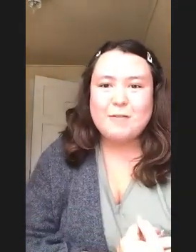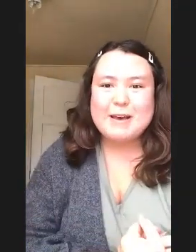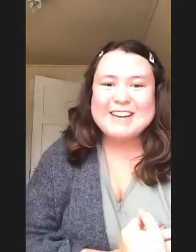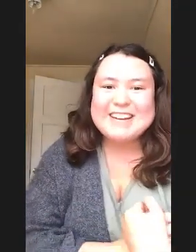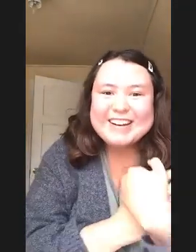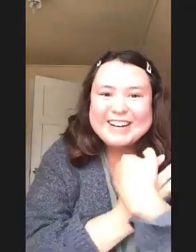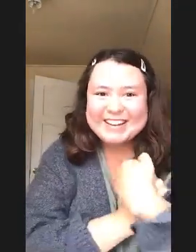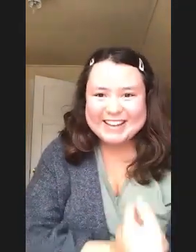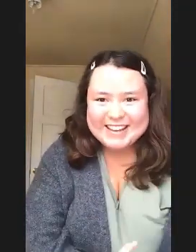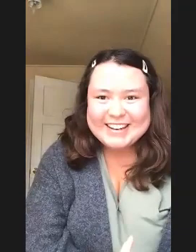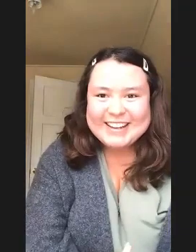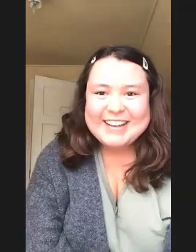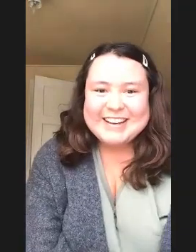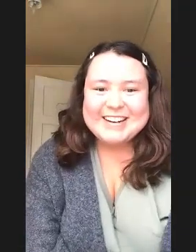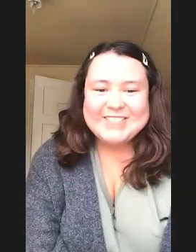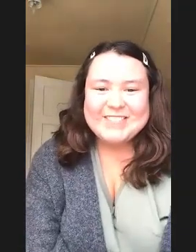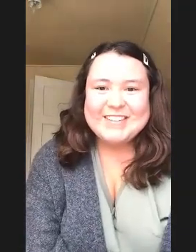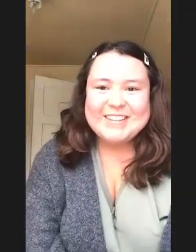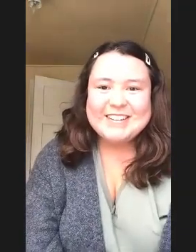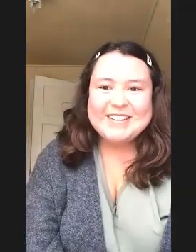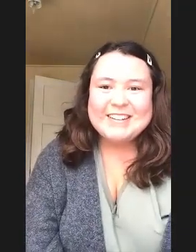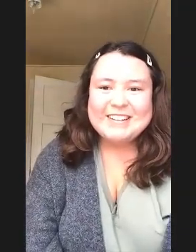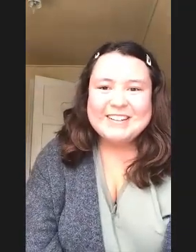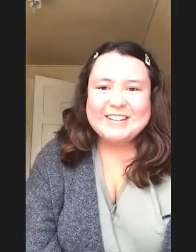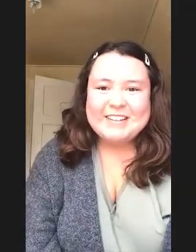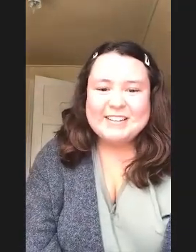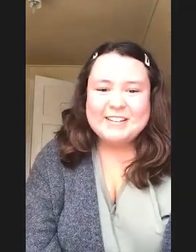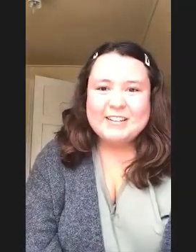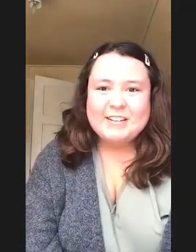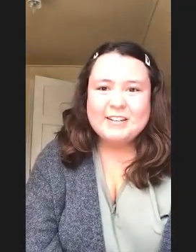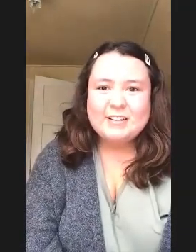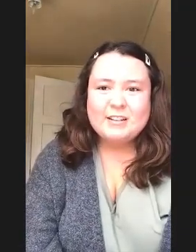alphabet. How do you get that? Any Um, tricky letters that people are having trouble with?